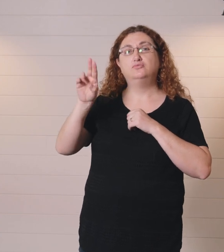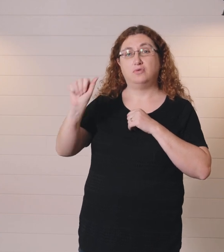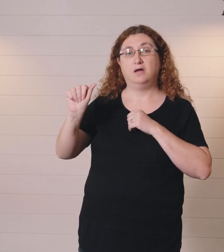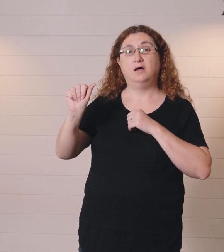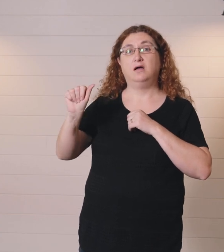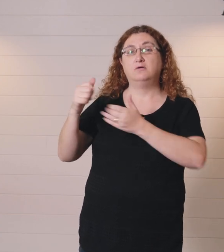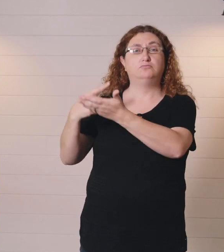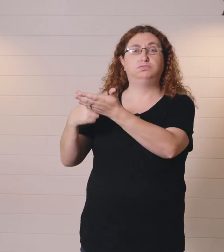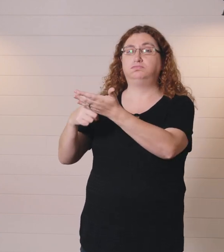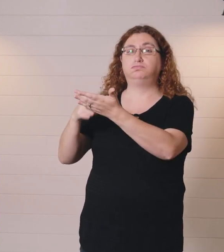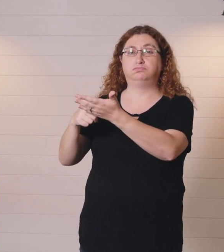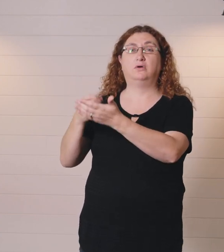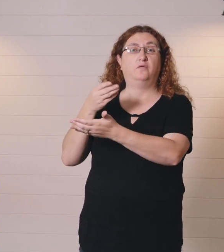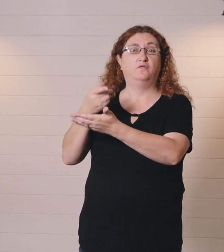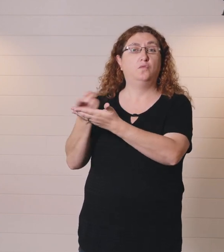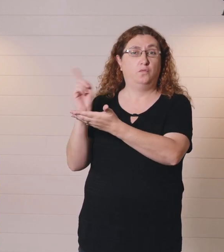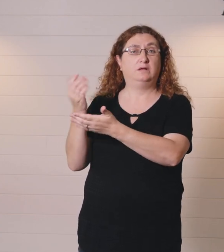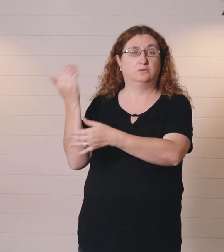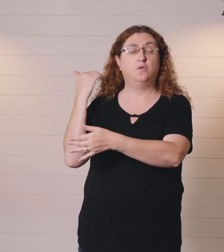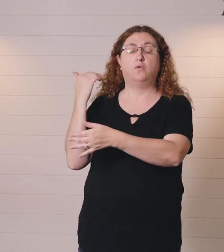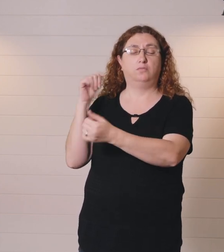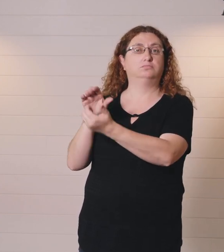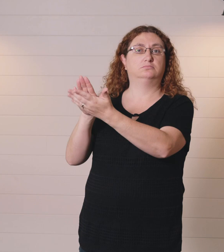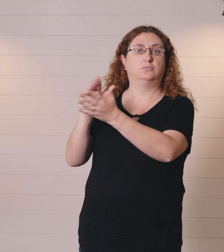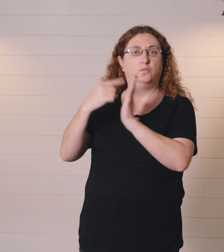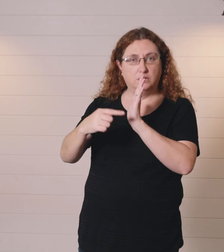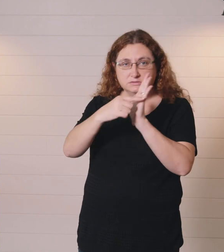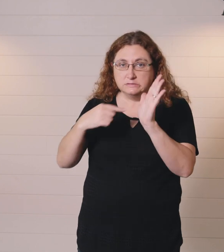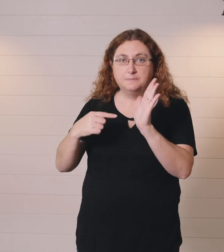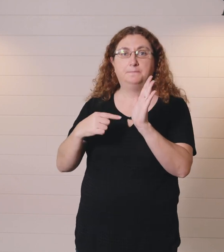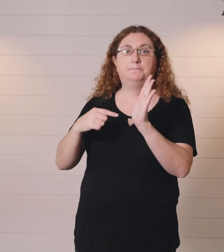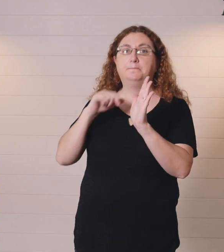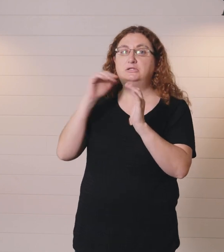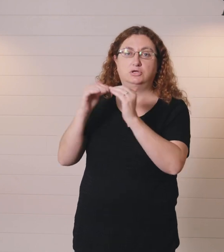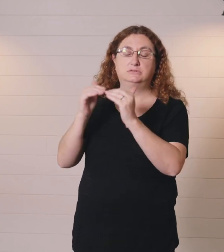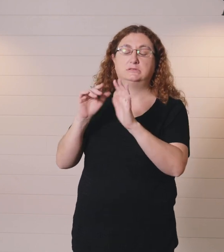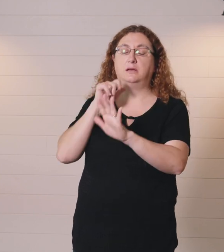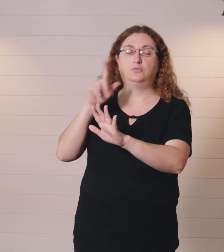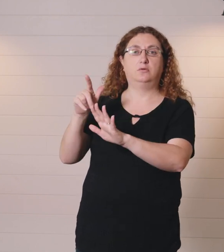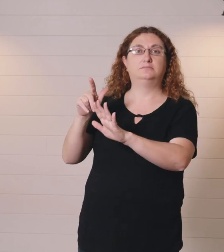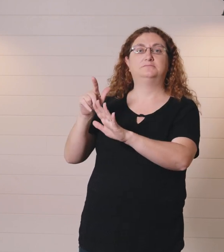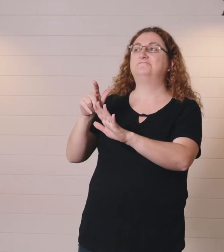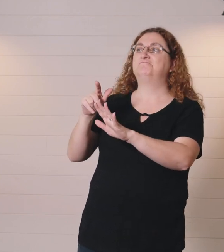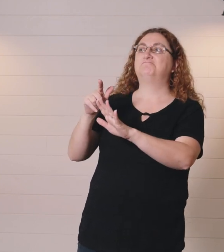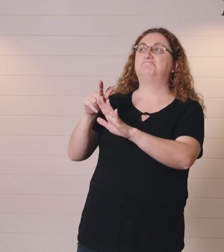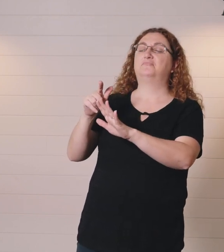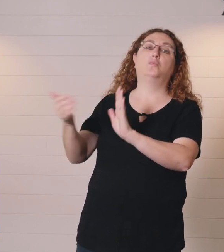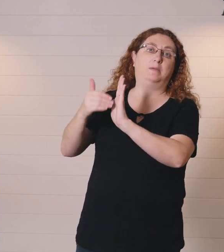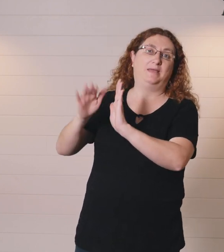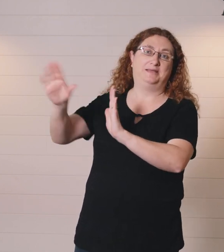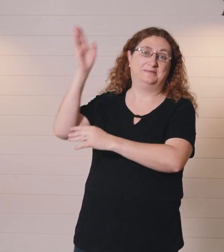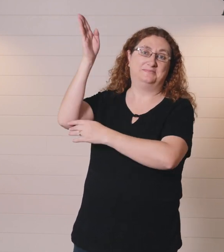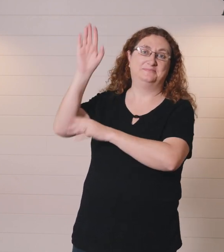job a few weeks ago addressing the issue of racism, prejudice, injustice, and I'm not going to take time to re-preach that